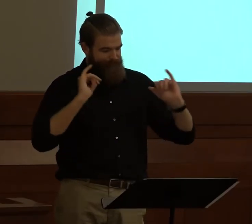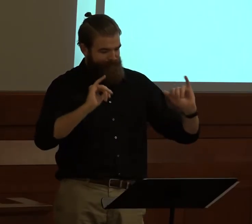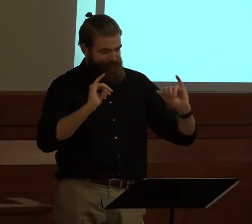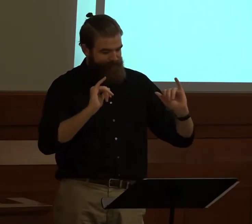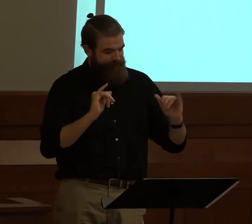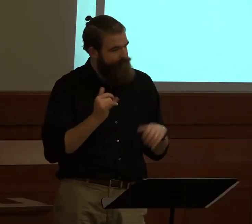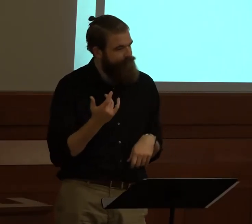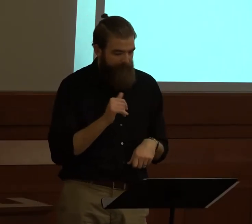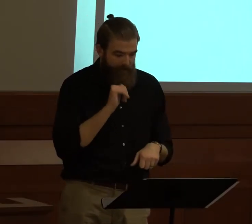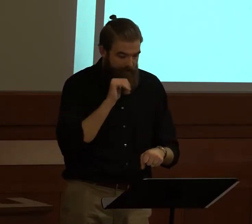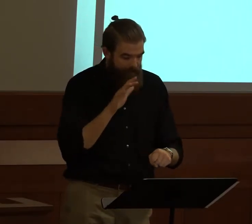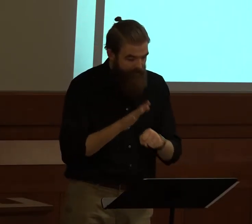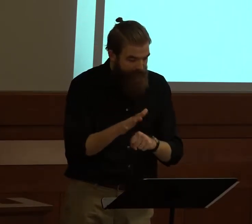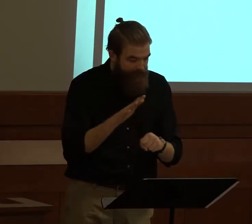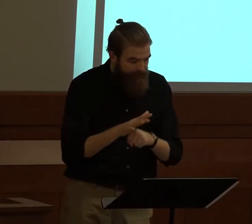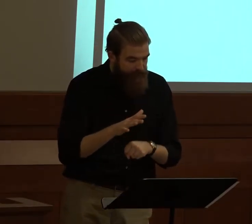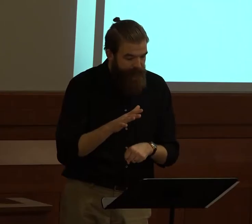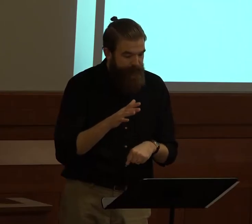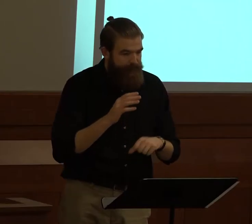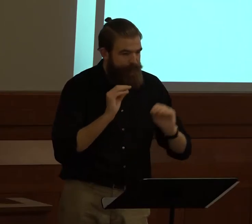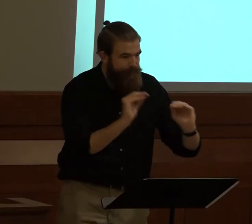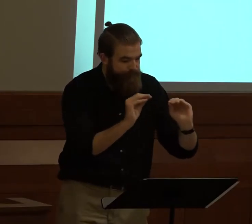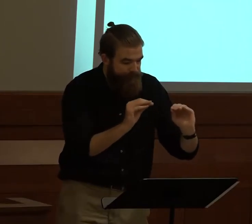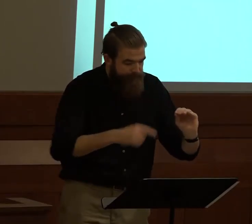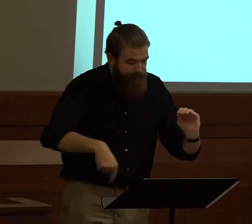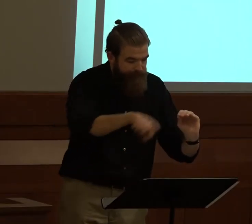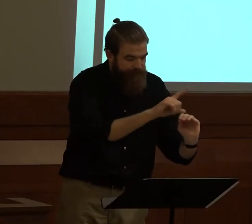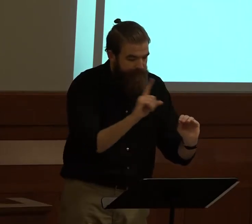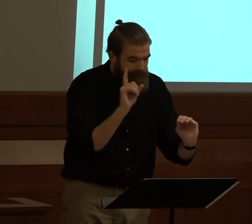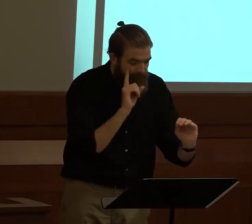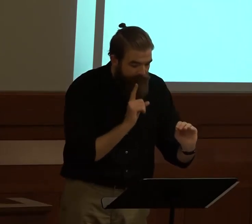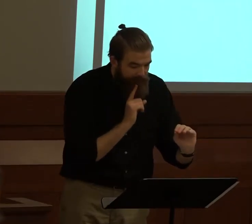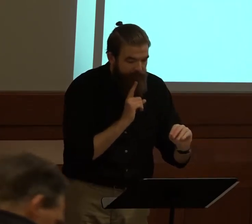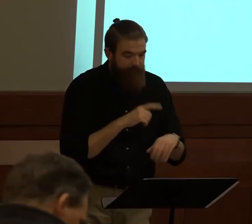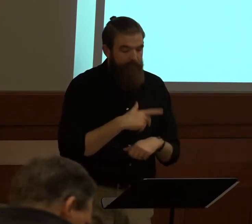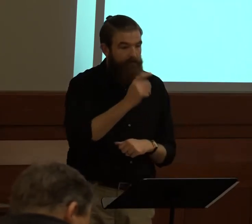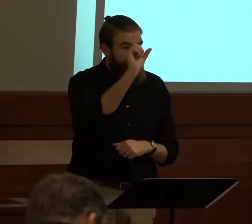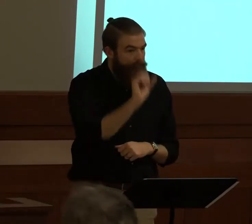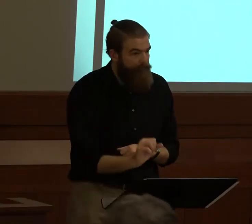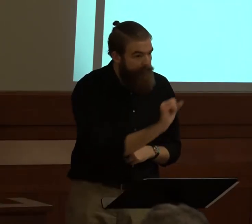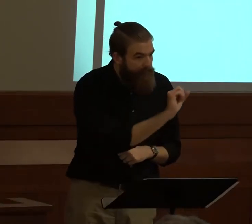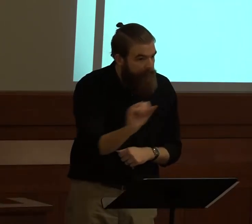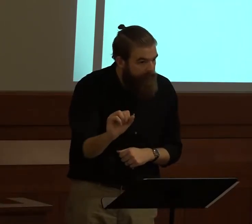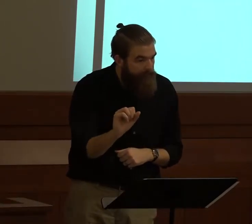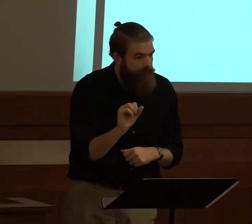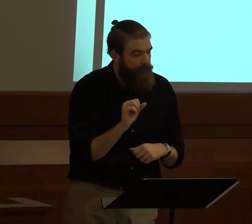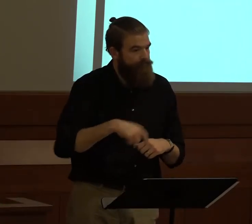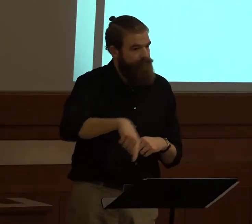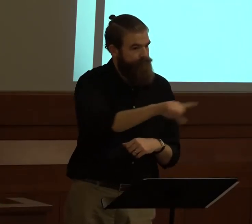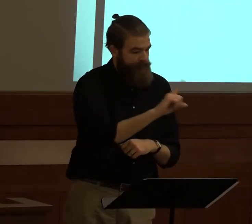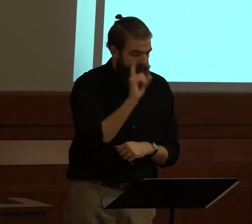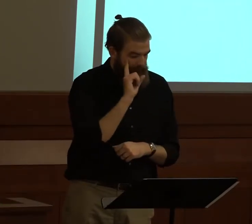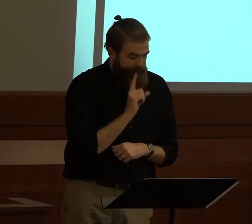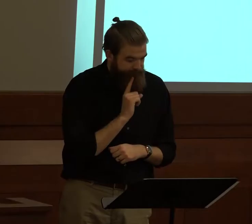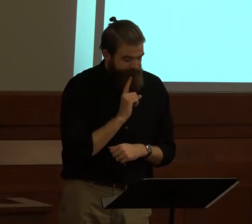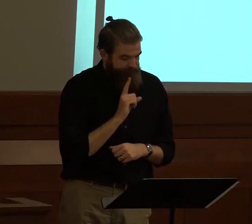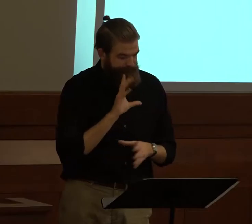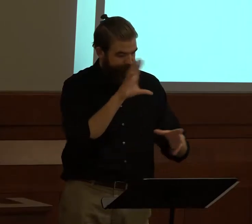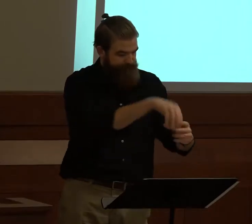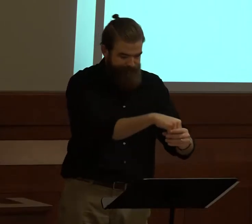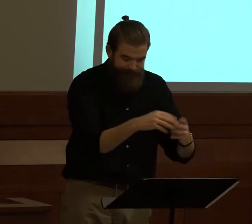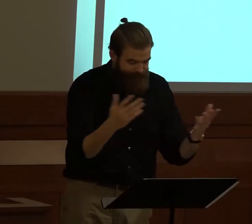own language, in sign language. It seems obvious that mission work would only work if the